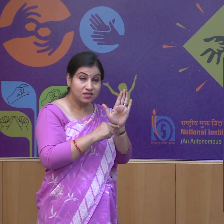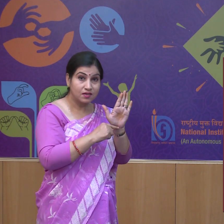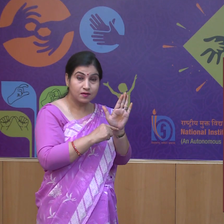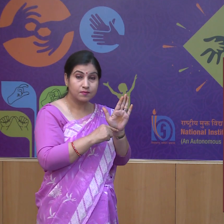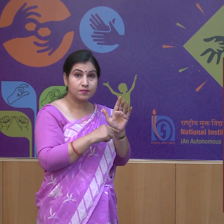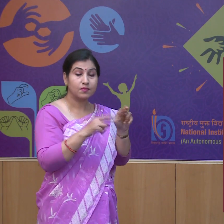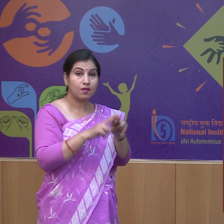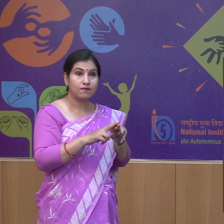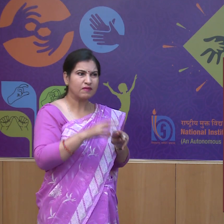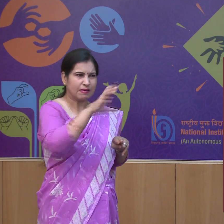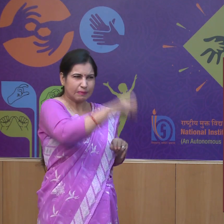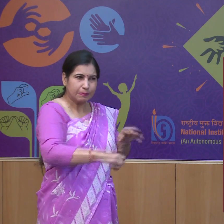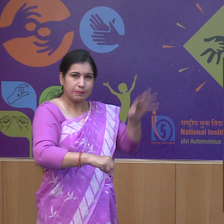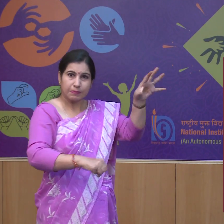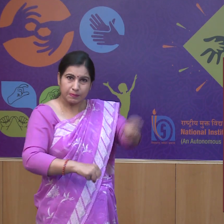of annexation